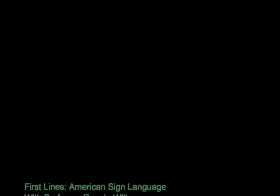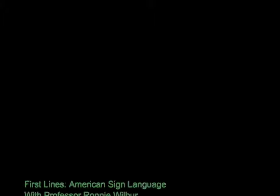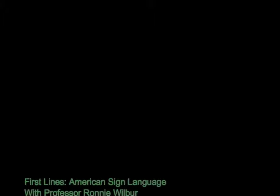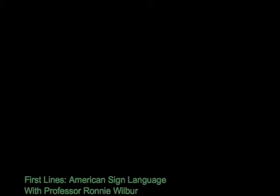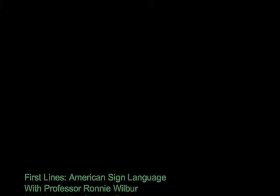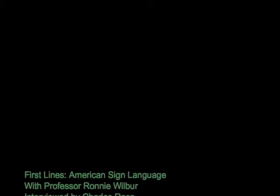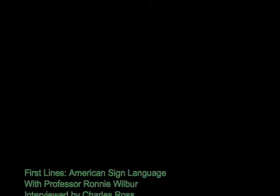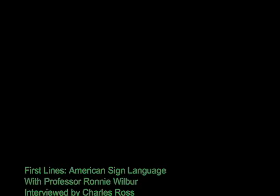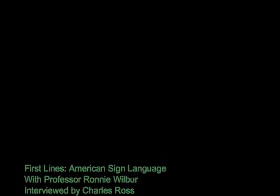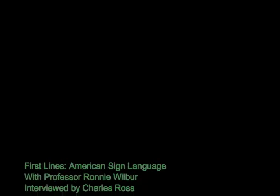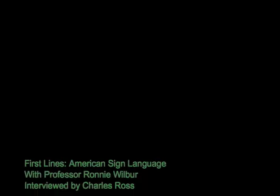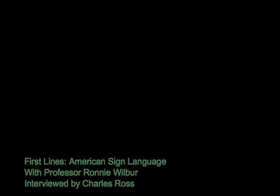Bye.